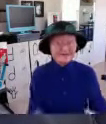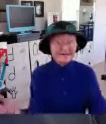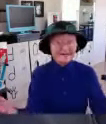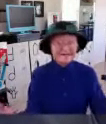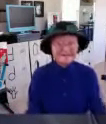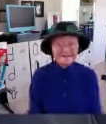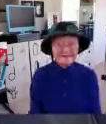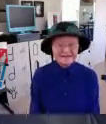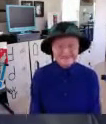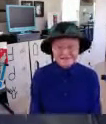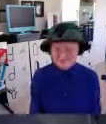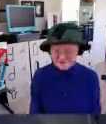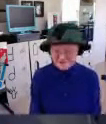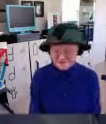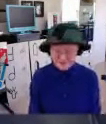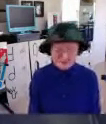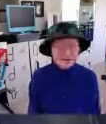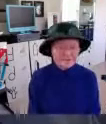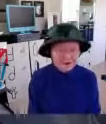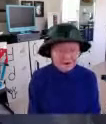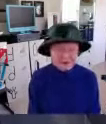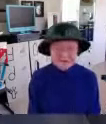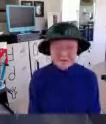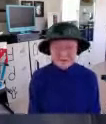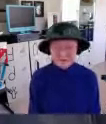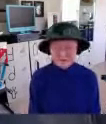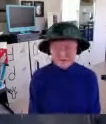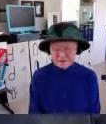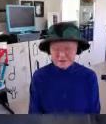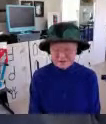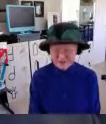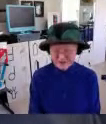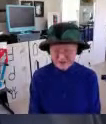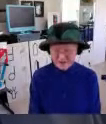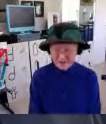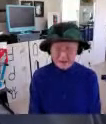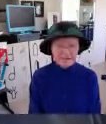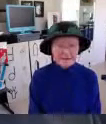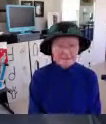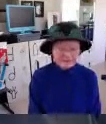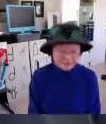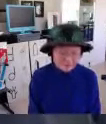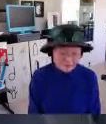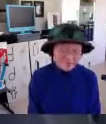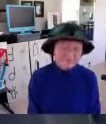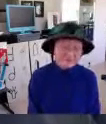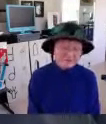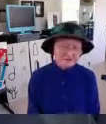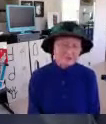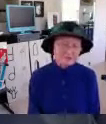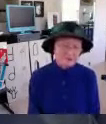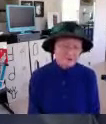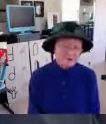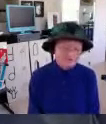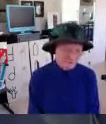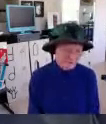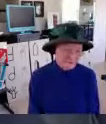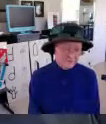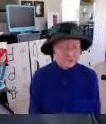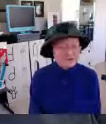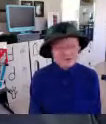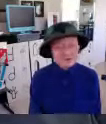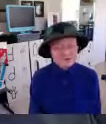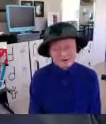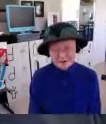And then there's Jorge Paz from Honduras. And I believe there will be other transcriptionists, possibly from